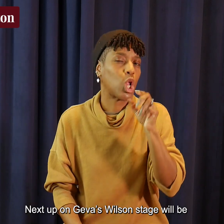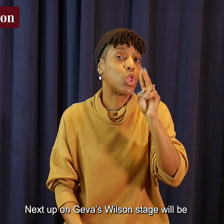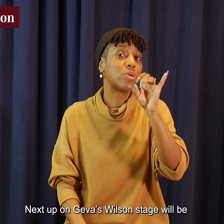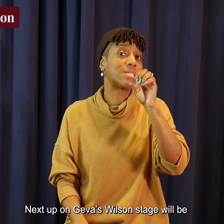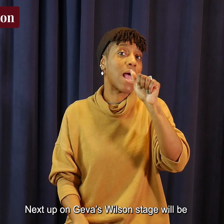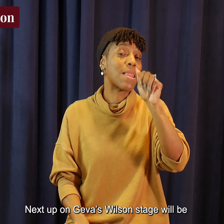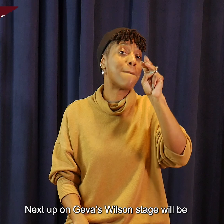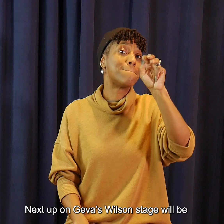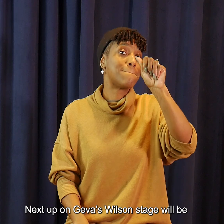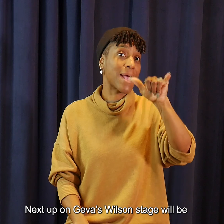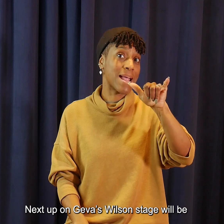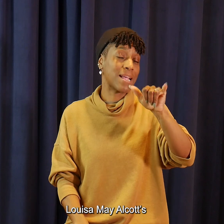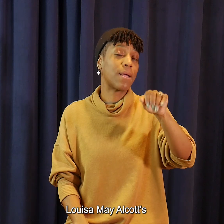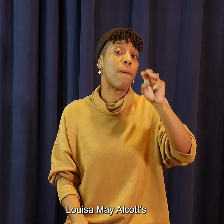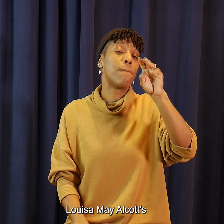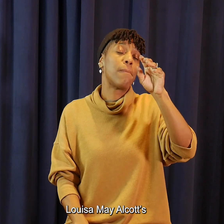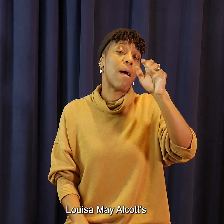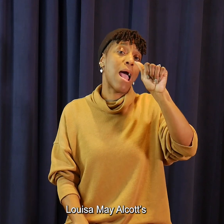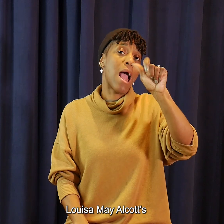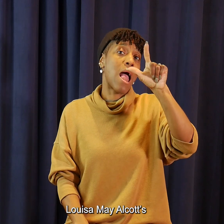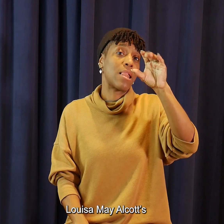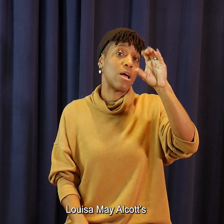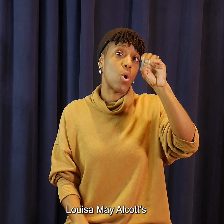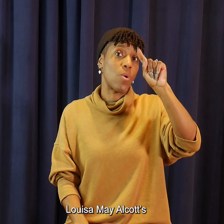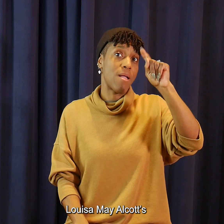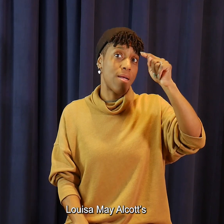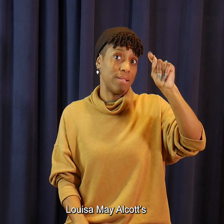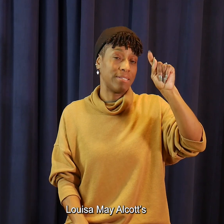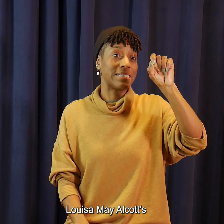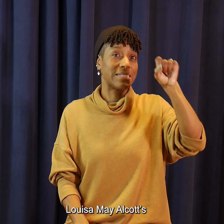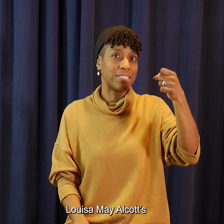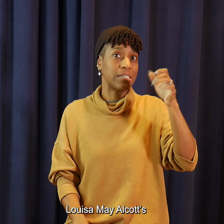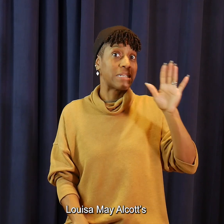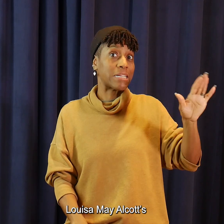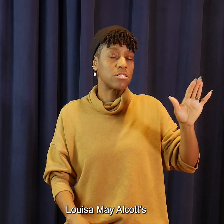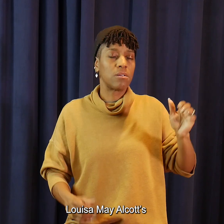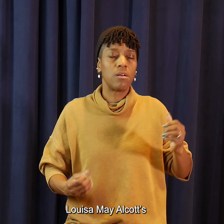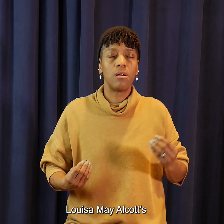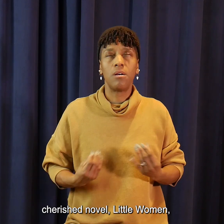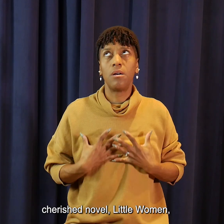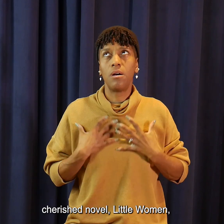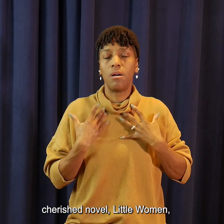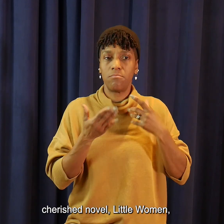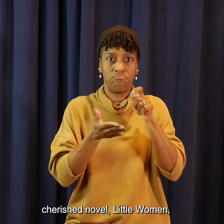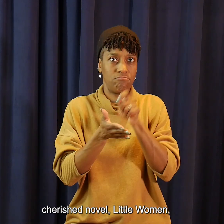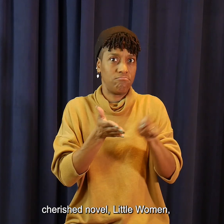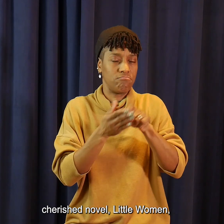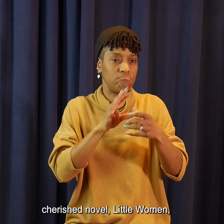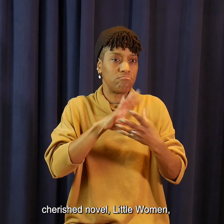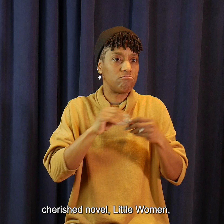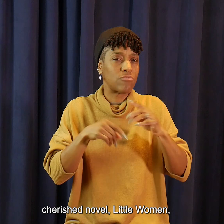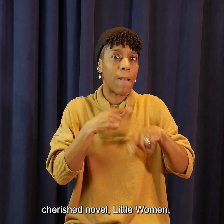will be Louisa May Alcott's cherished novel,